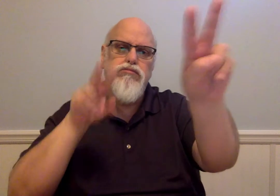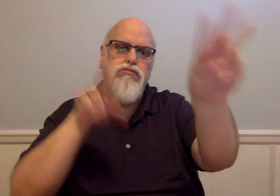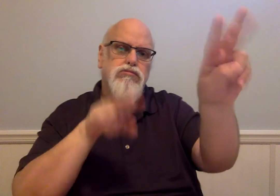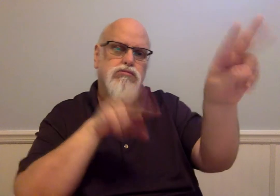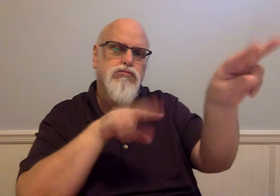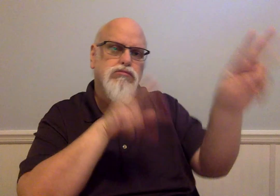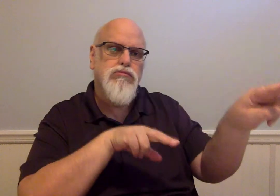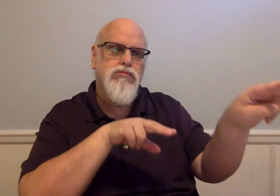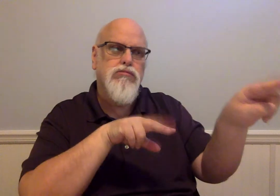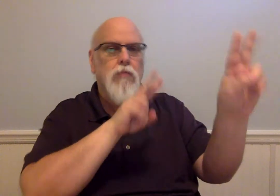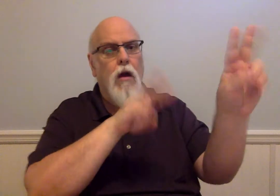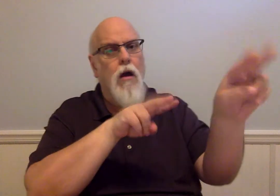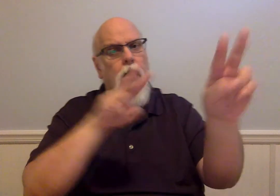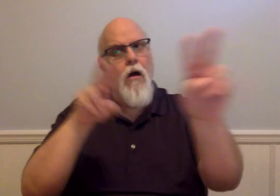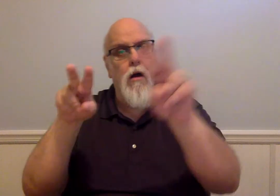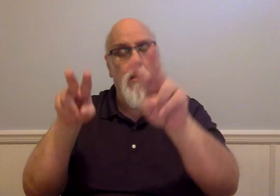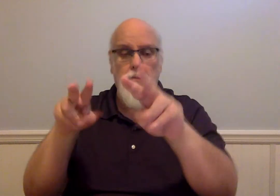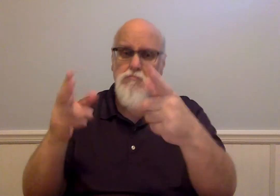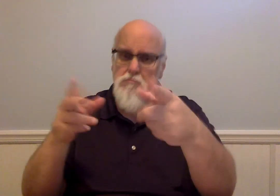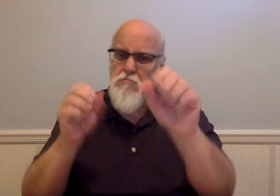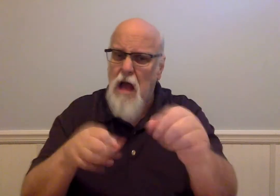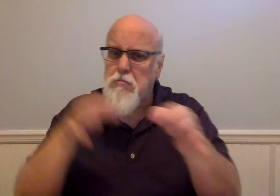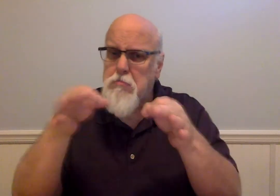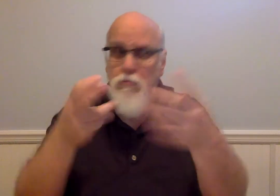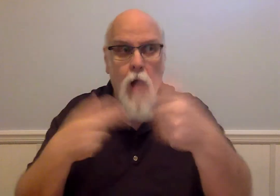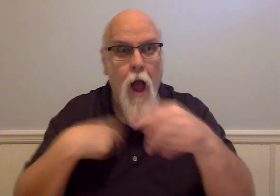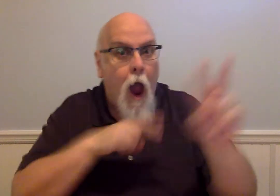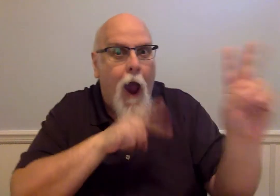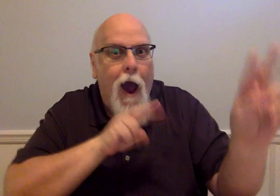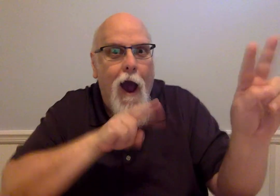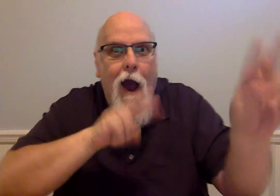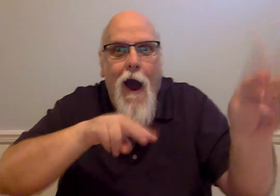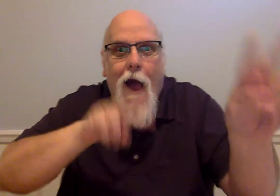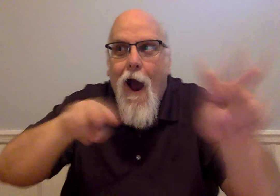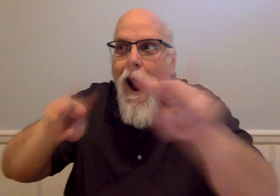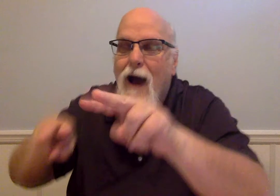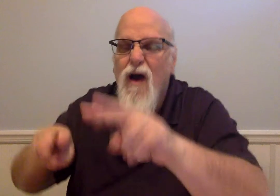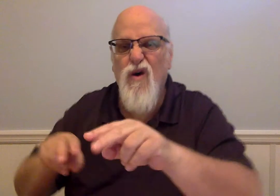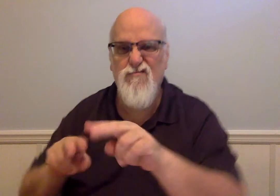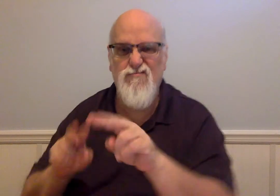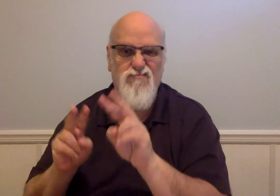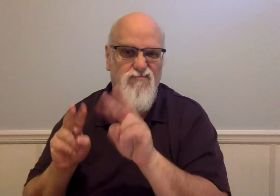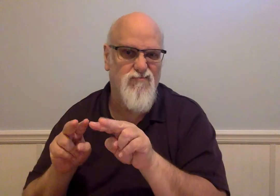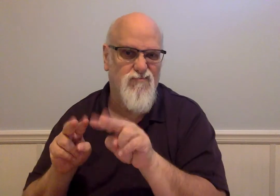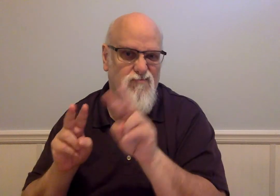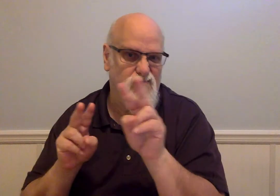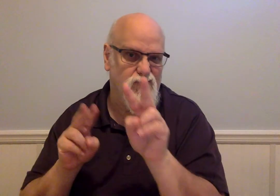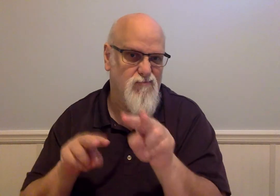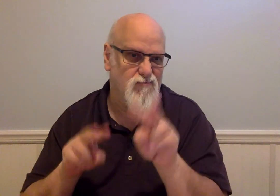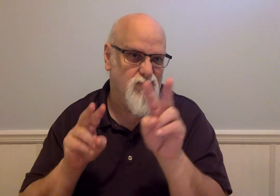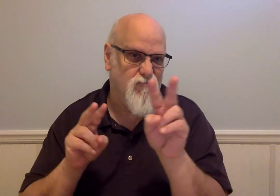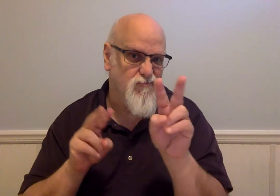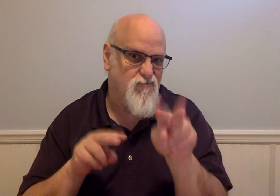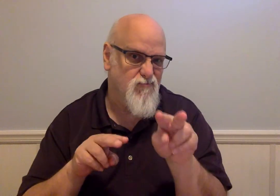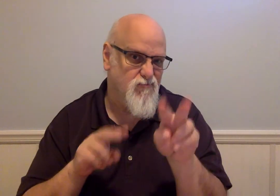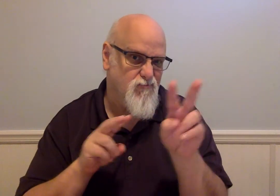Sightseeing, those are your eyes looking at a bunch of different things. And so you can explain, oh, I was looking around and went sightseeing. Or maybe you were